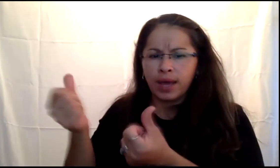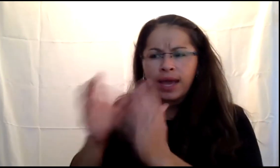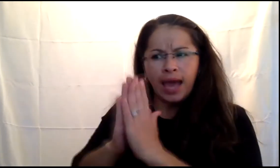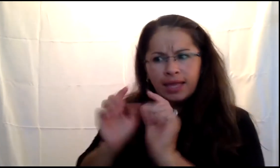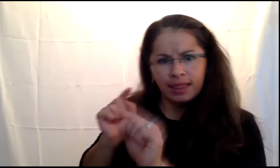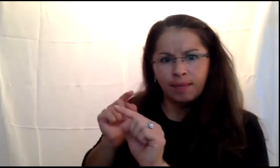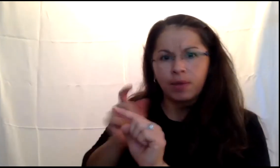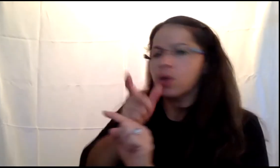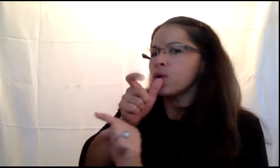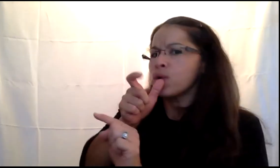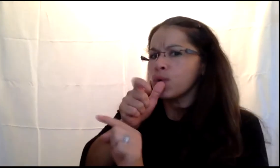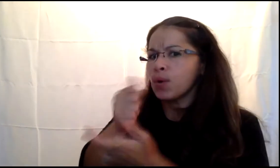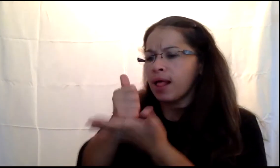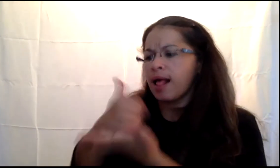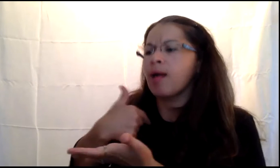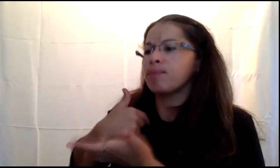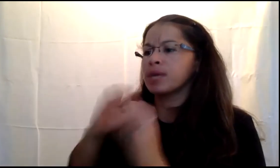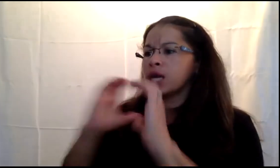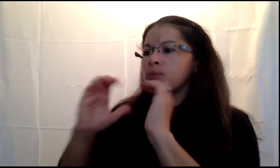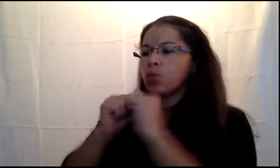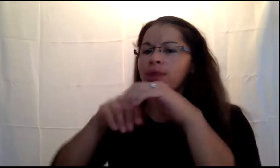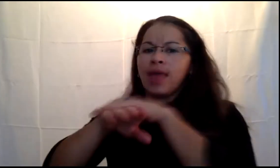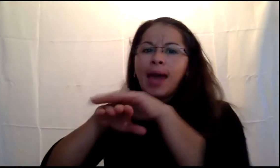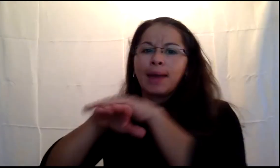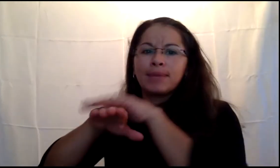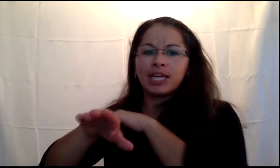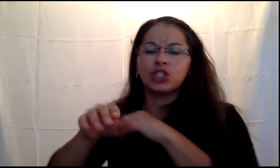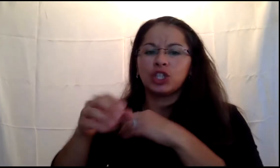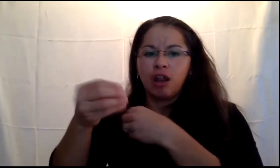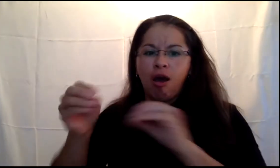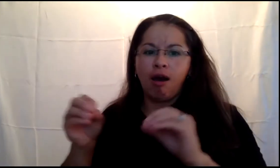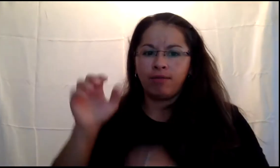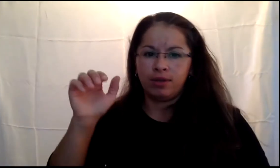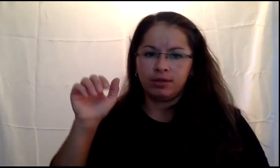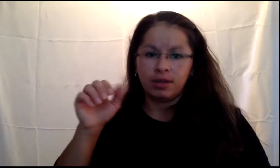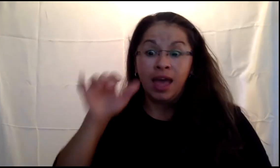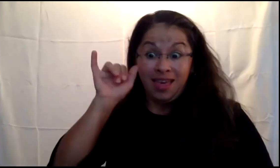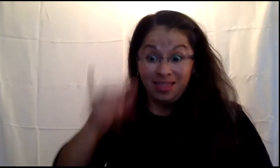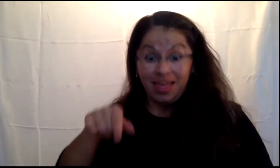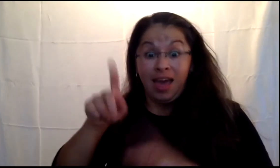communicate with the admissions office. And I think admission offices in general at large are usually probably the